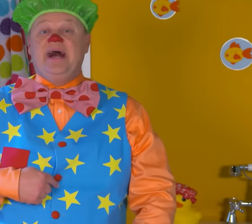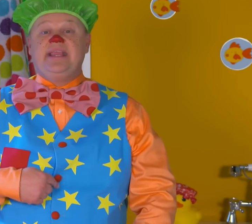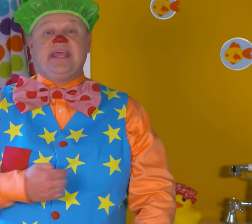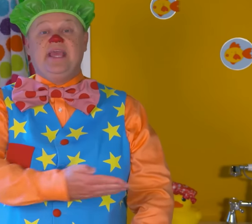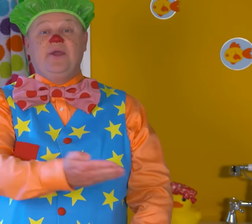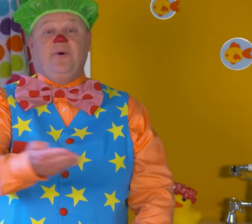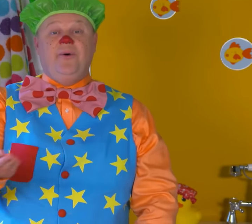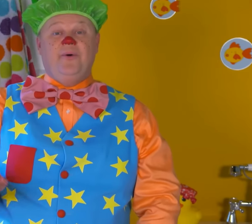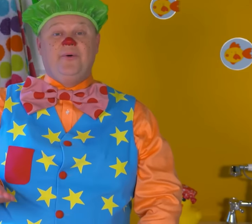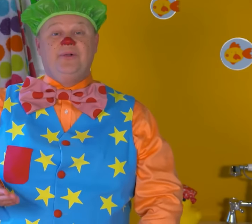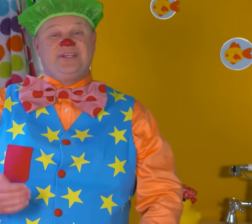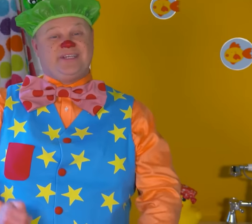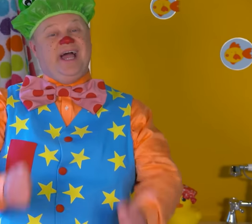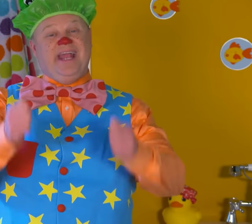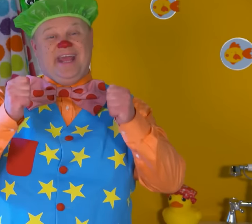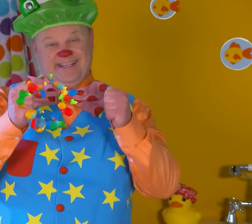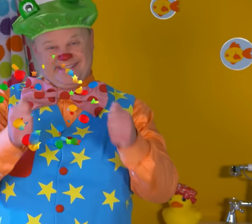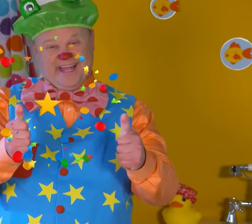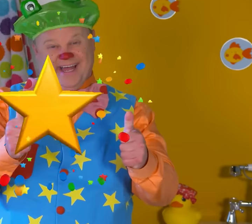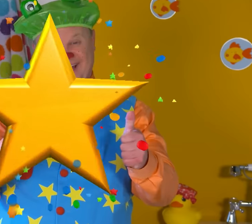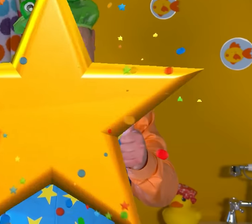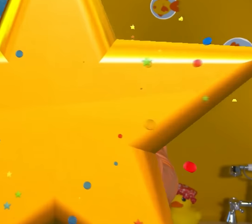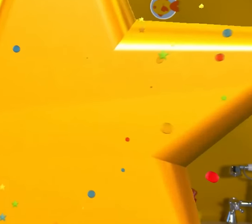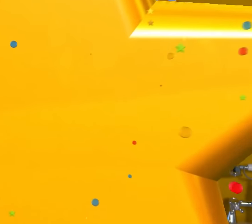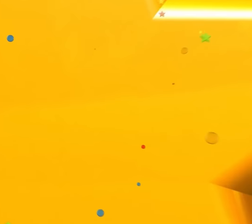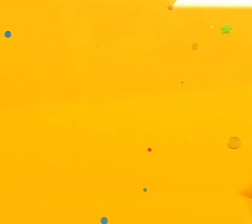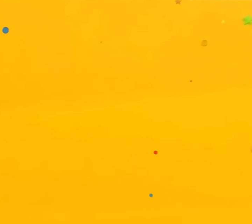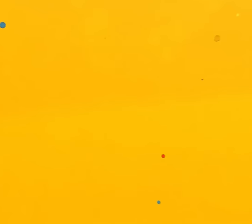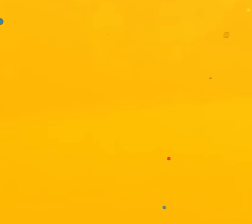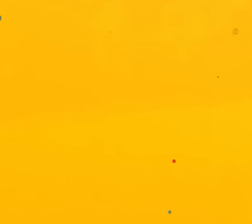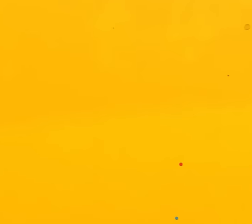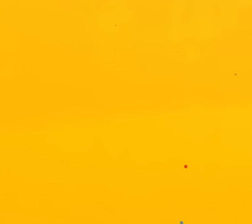I think you're all shining stars. Ribbit.